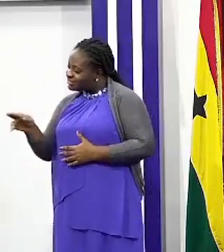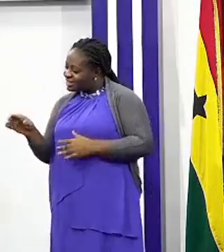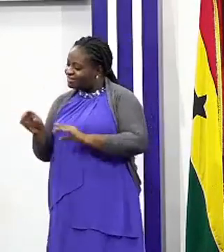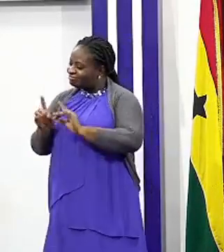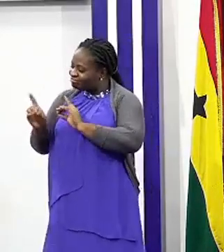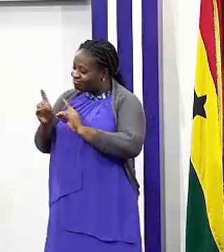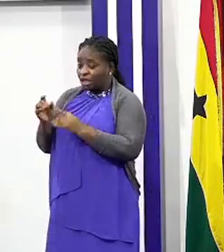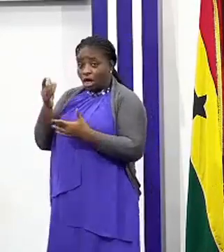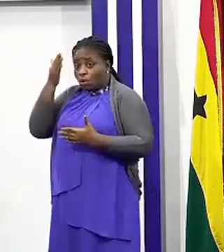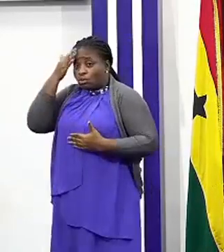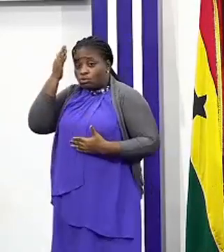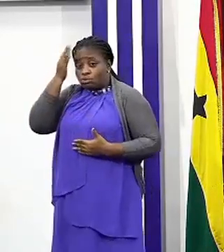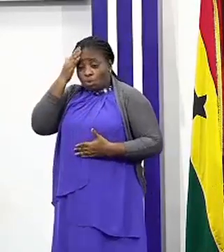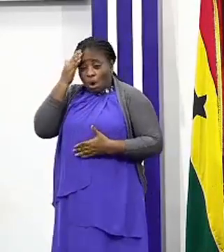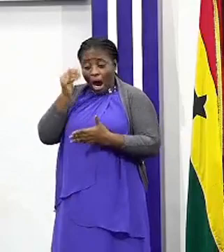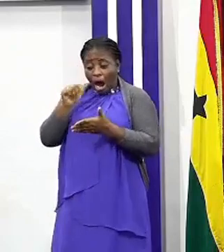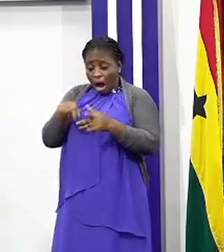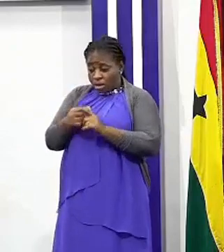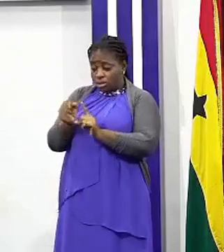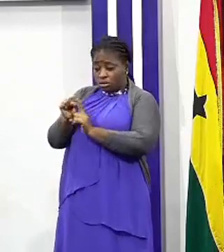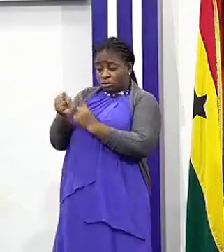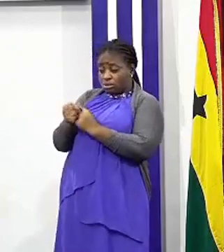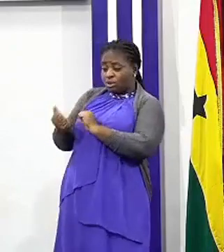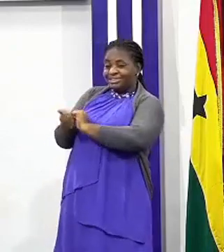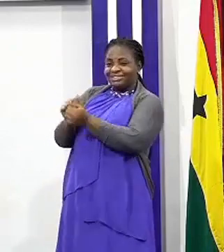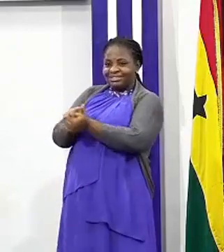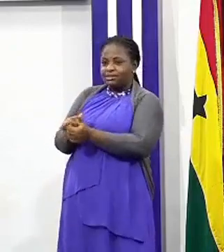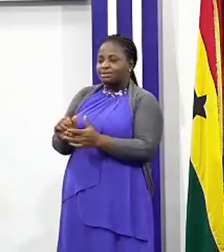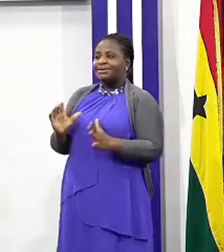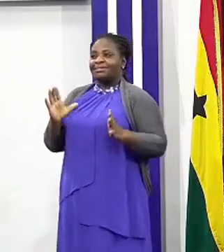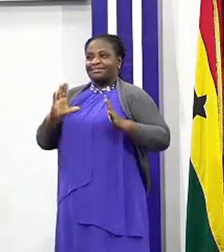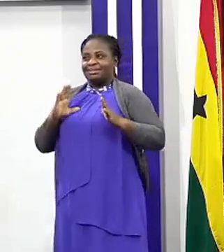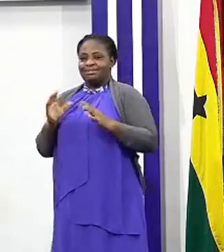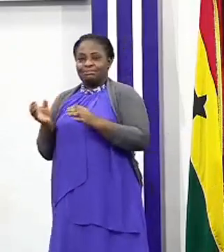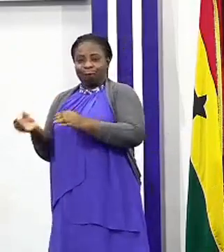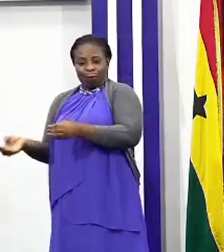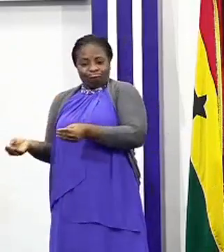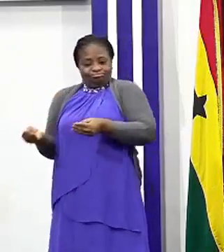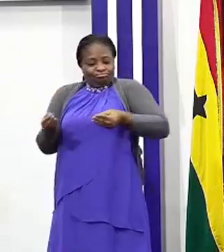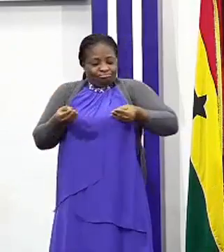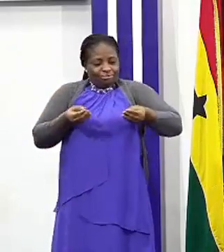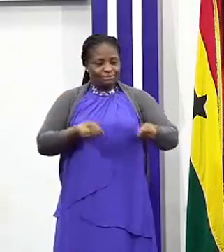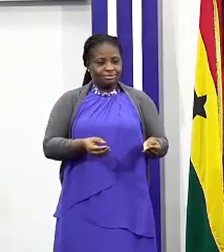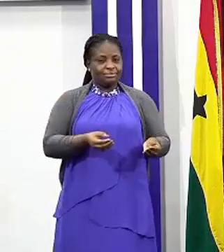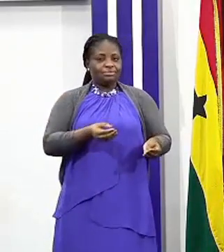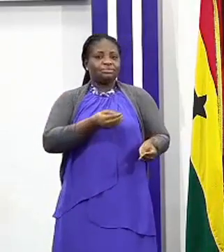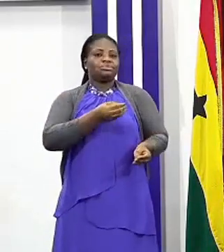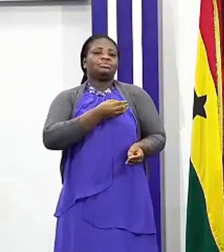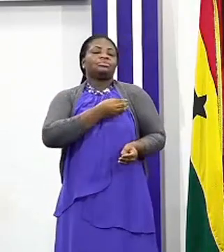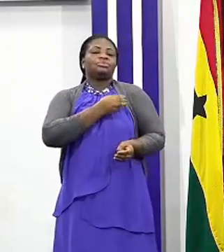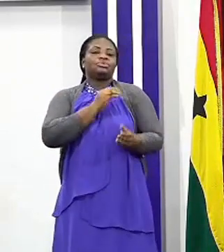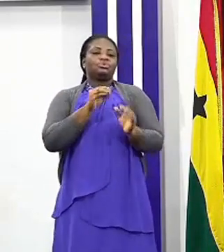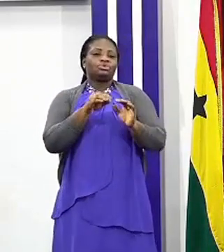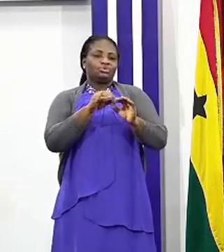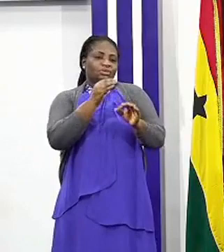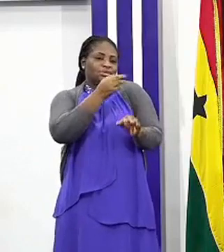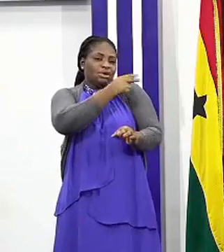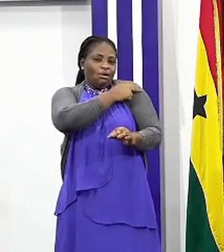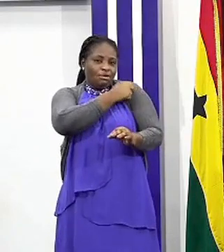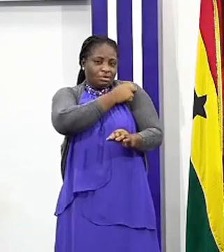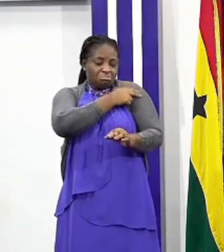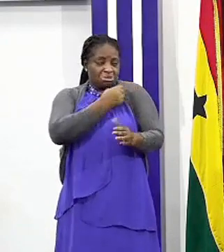we'll determine once the situation changes, you are likely to be readmitted into the facilities.